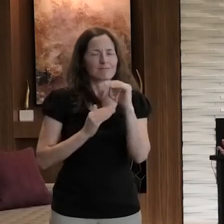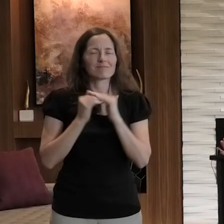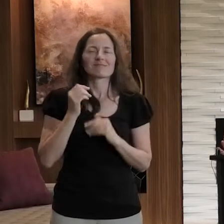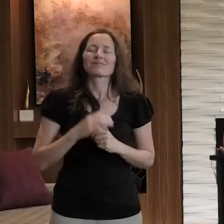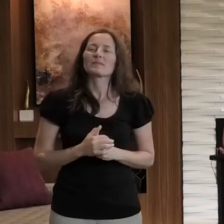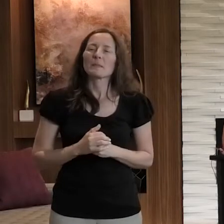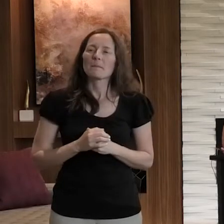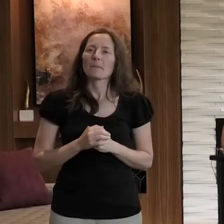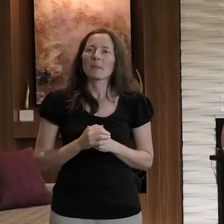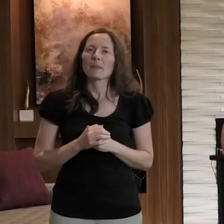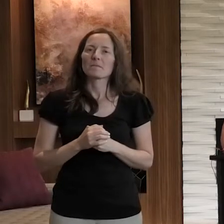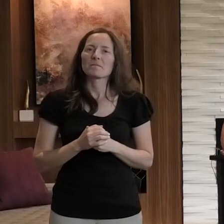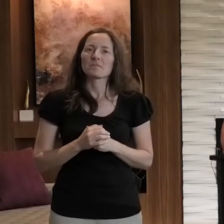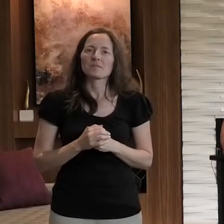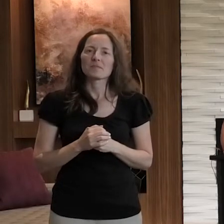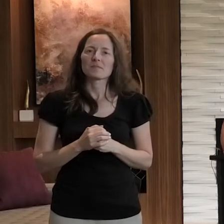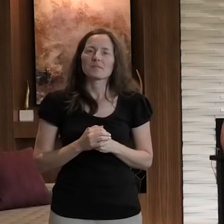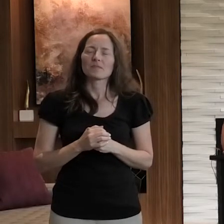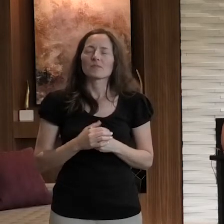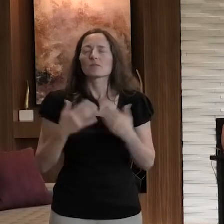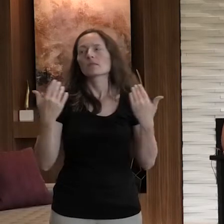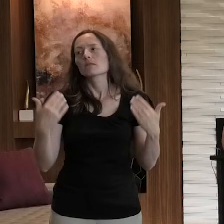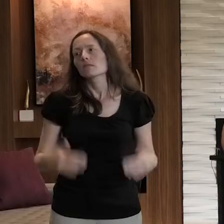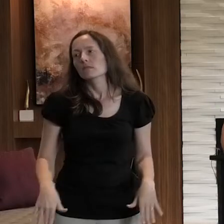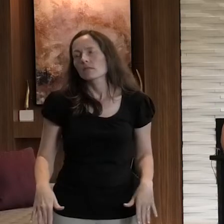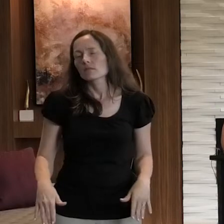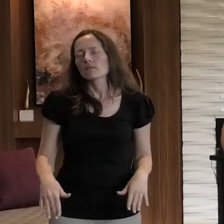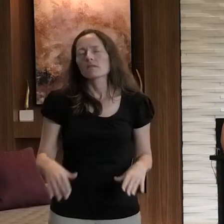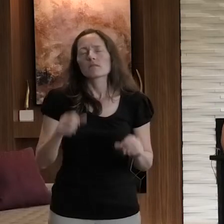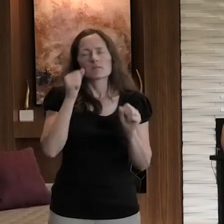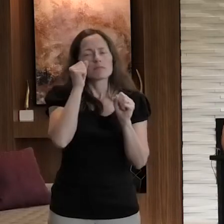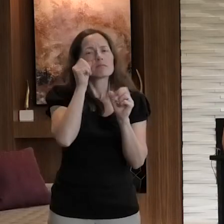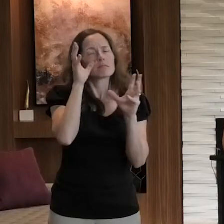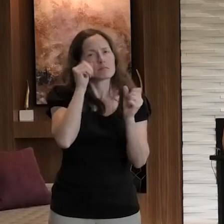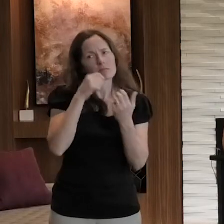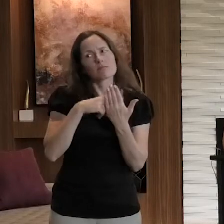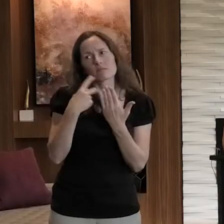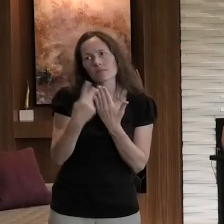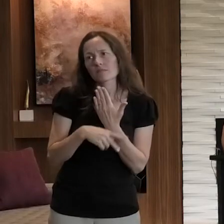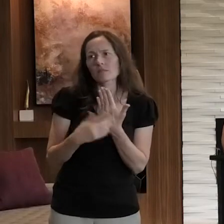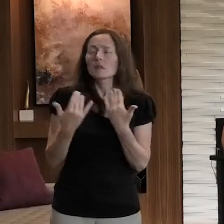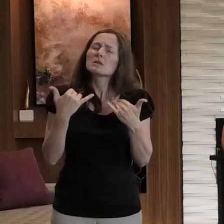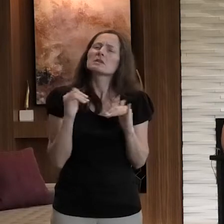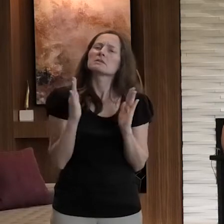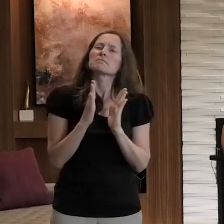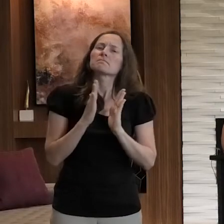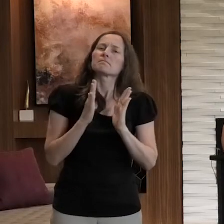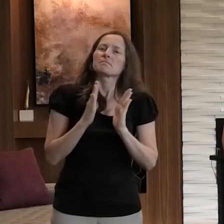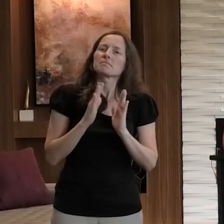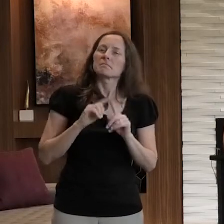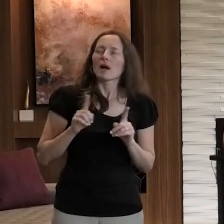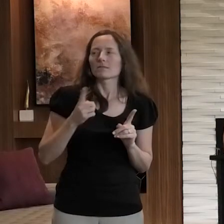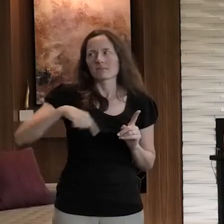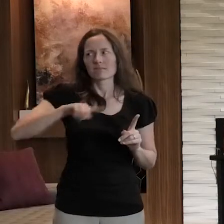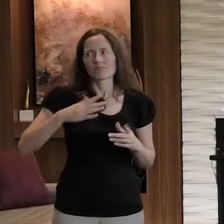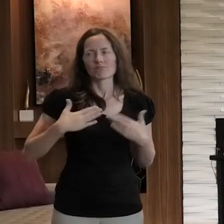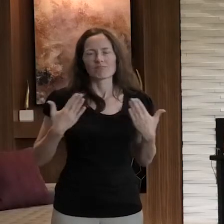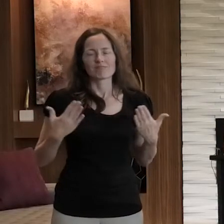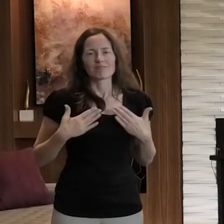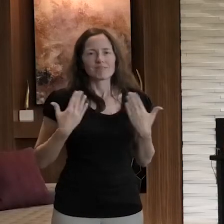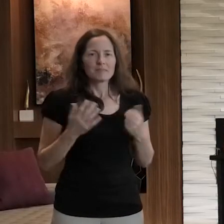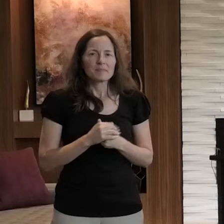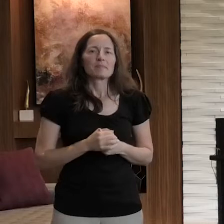It is remarkable, and we're real excited about this. You know, it's still small, but we're excited. So, as you may